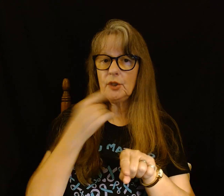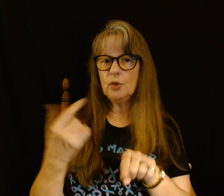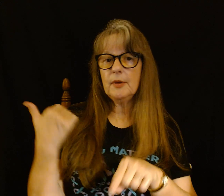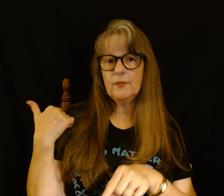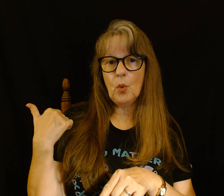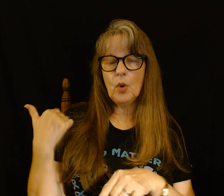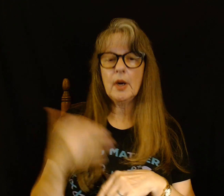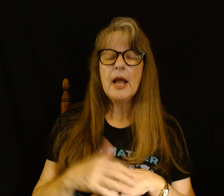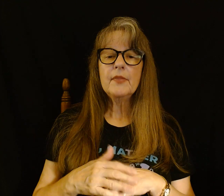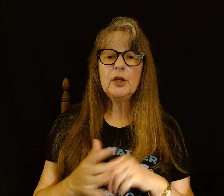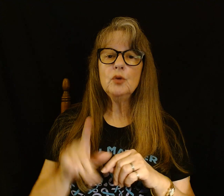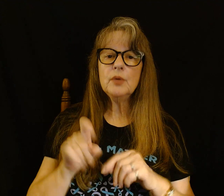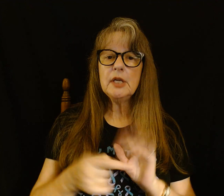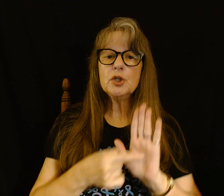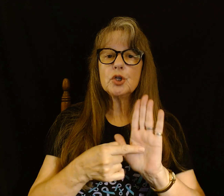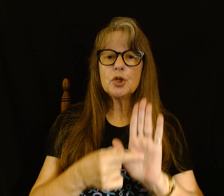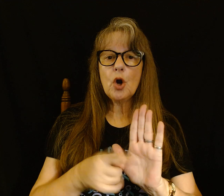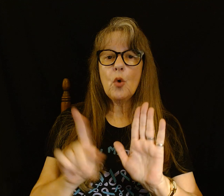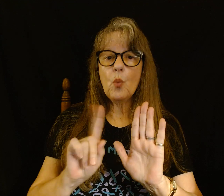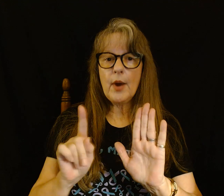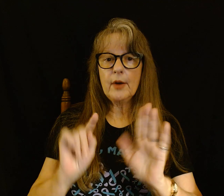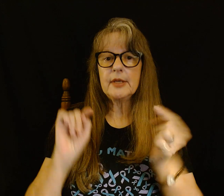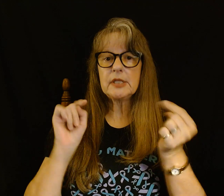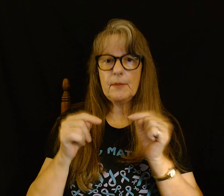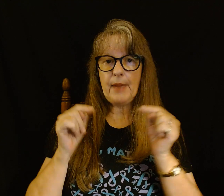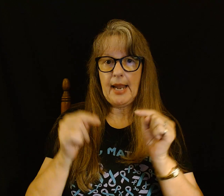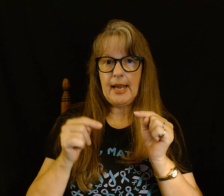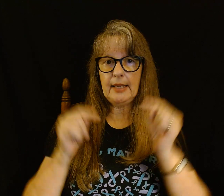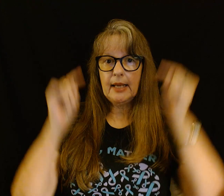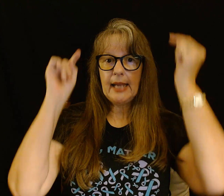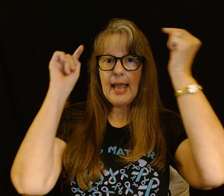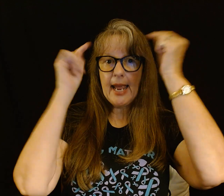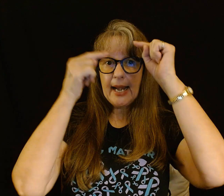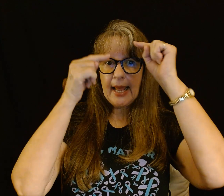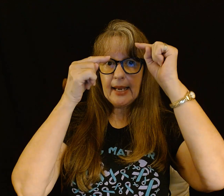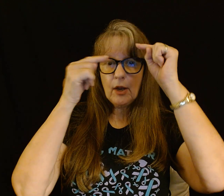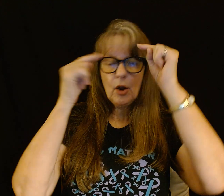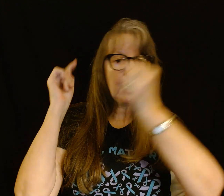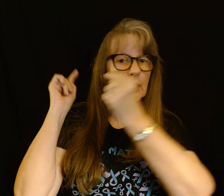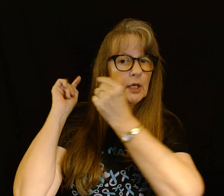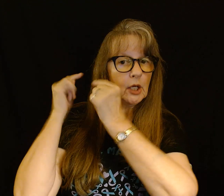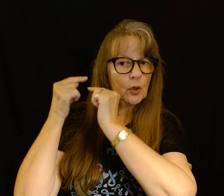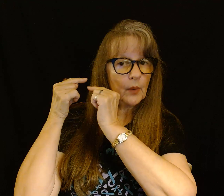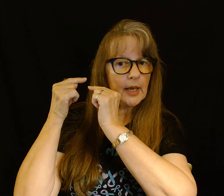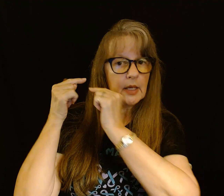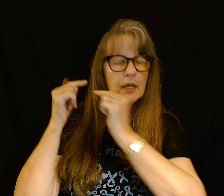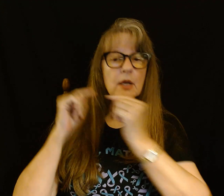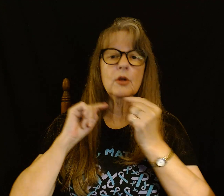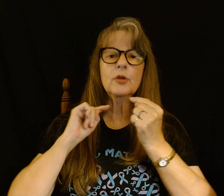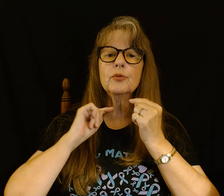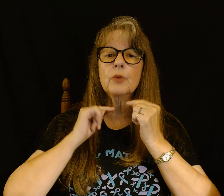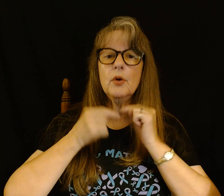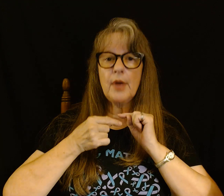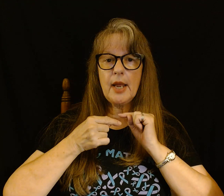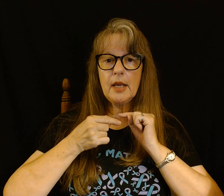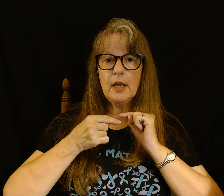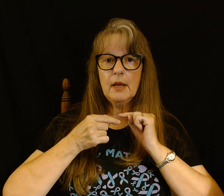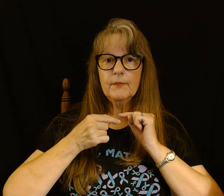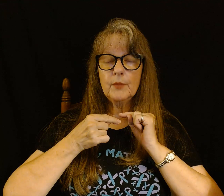you before that you need to show where is the pain, like a headache, an earache, a throat ache, right?